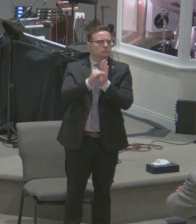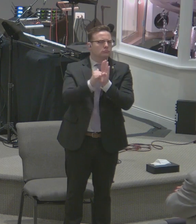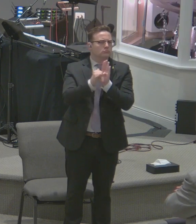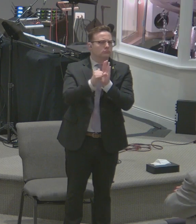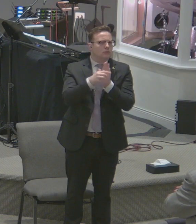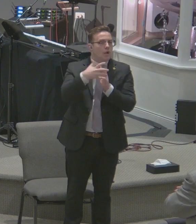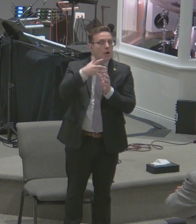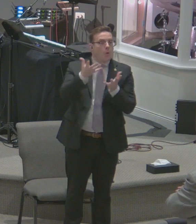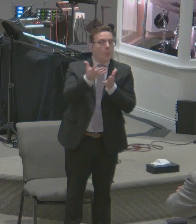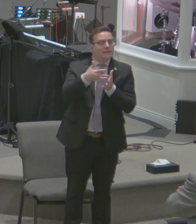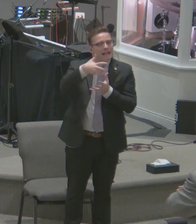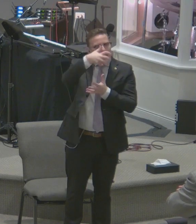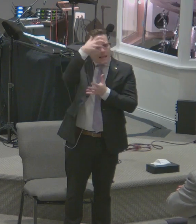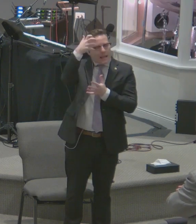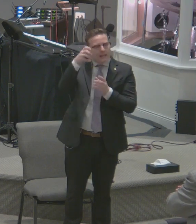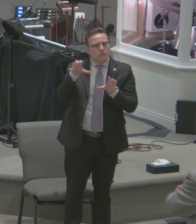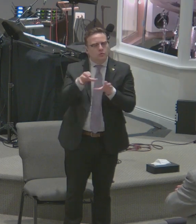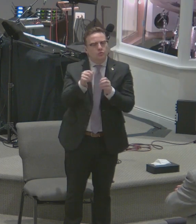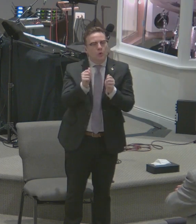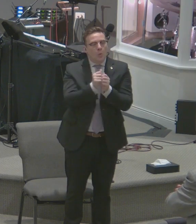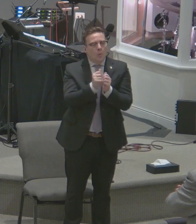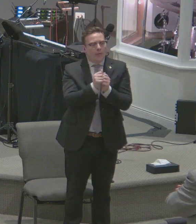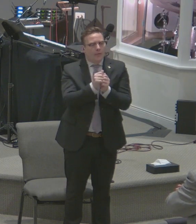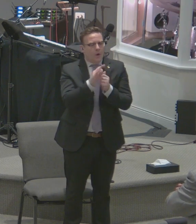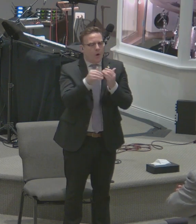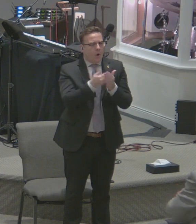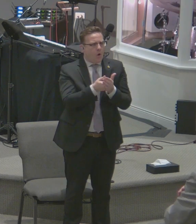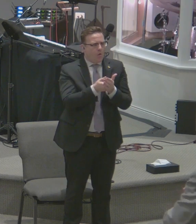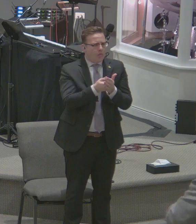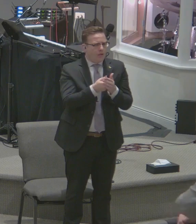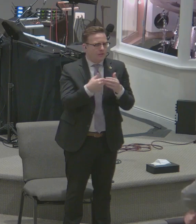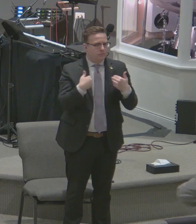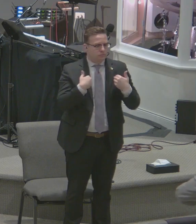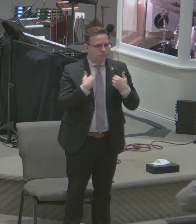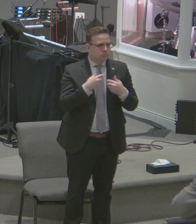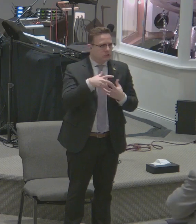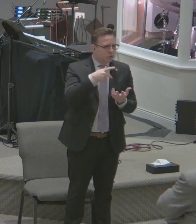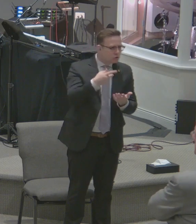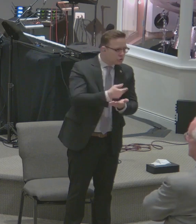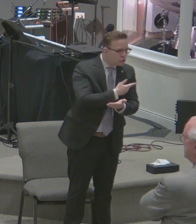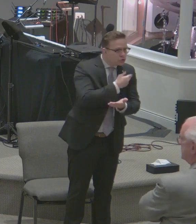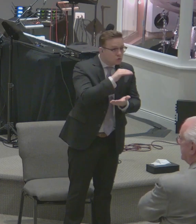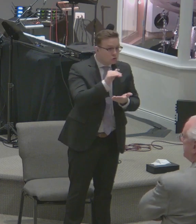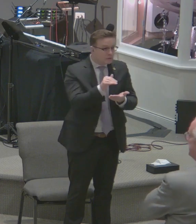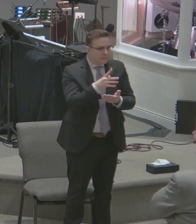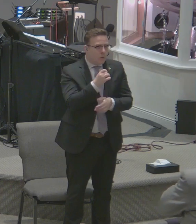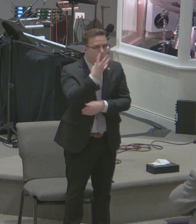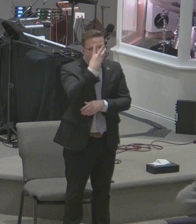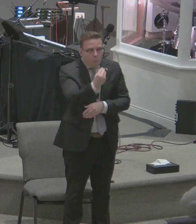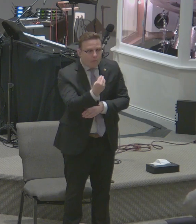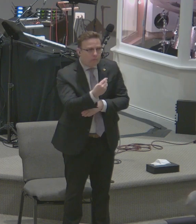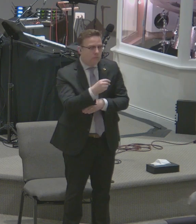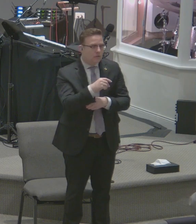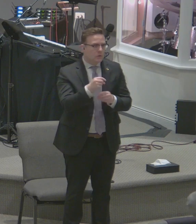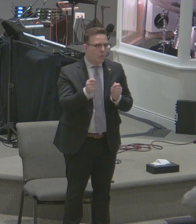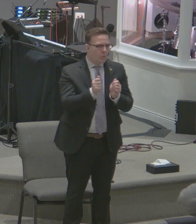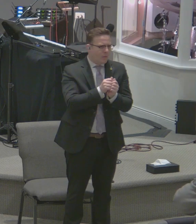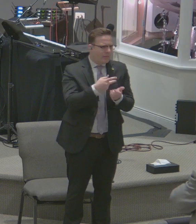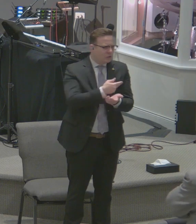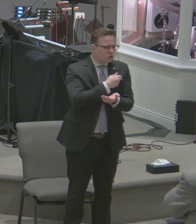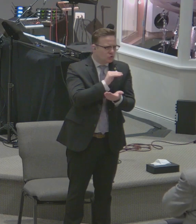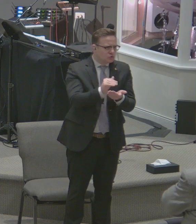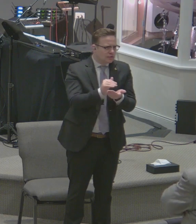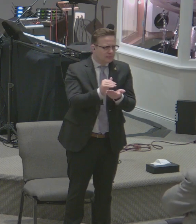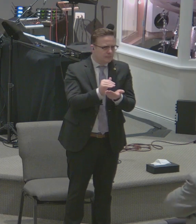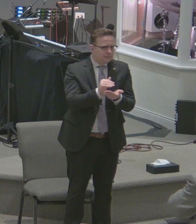what the lion does with the herd. Look what the wolf does with the flock. There's plenty of